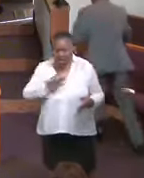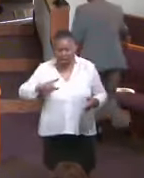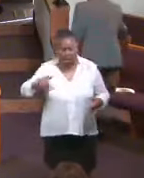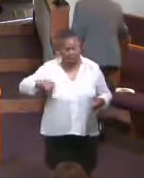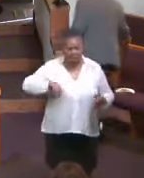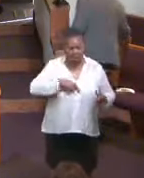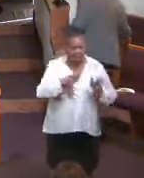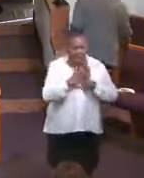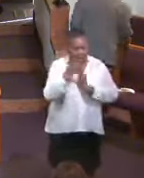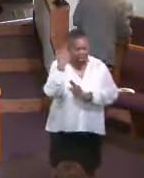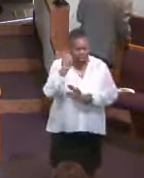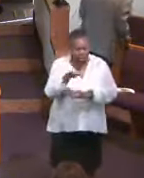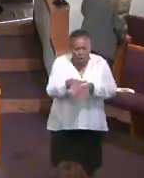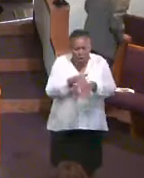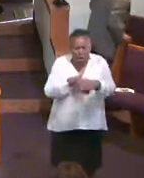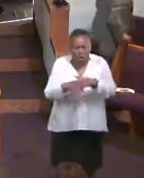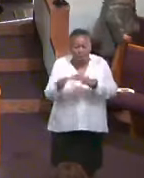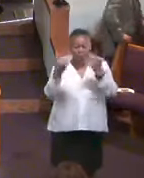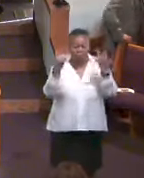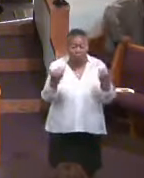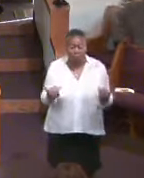for comfort right now.